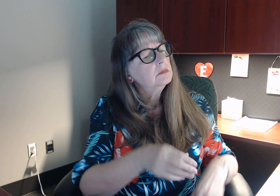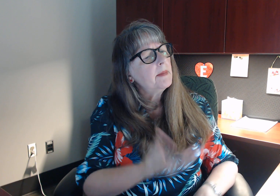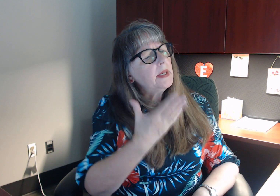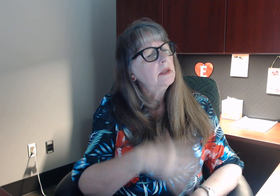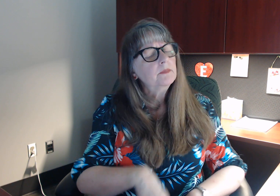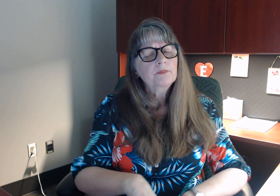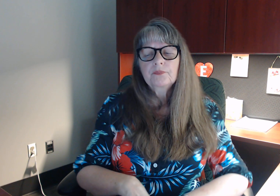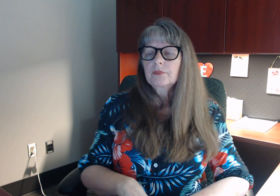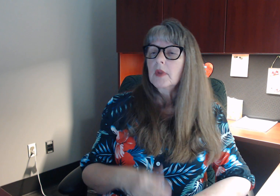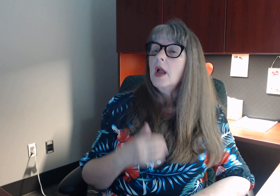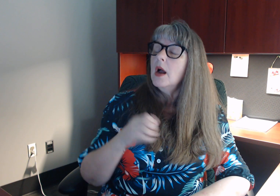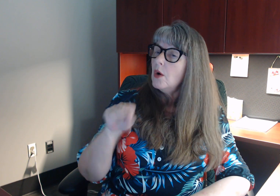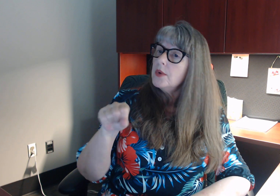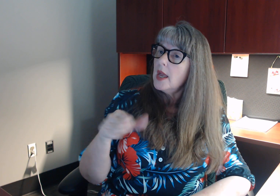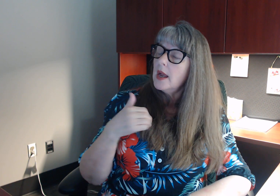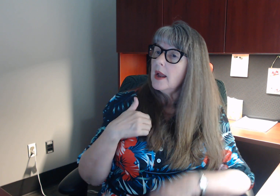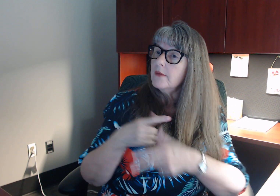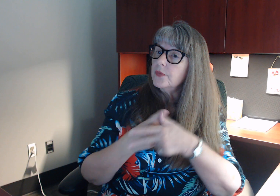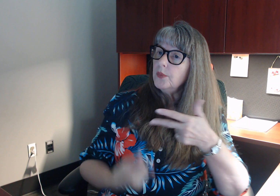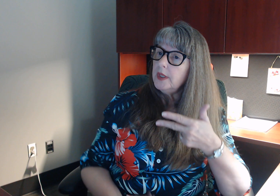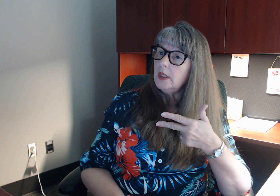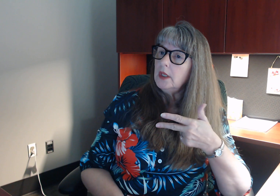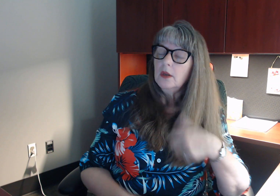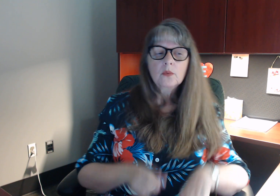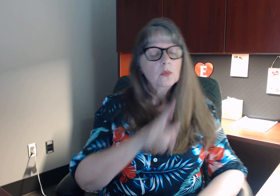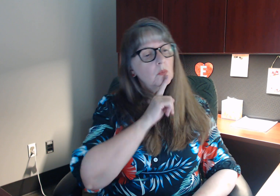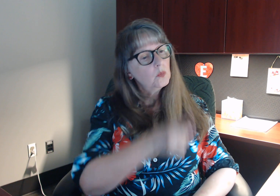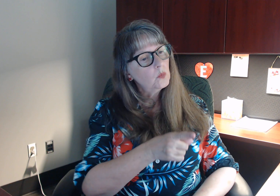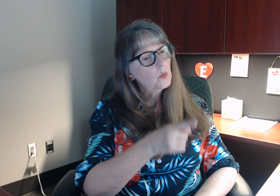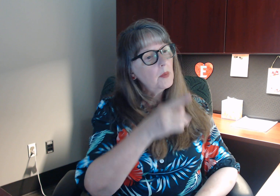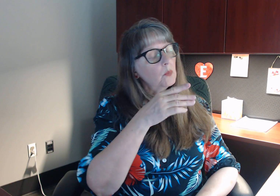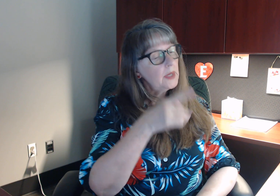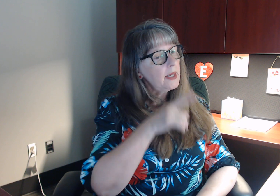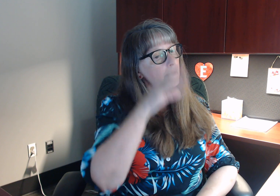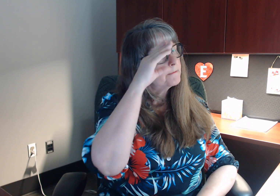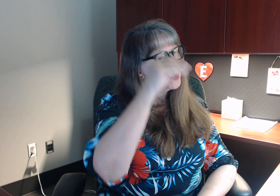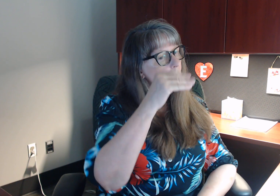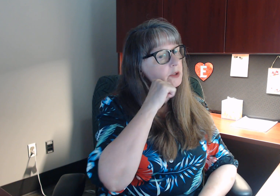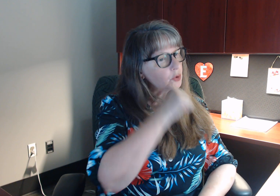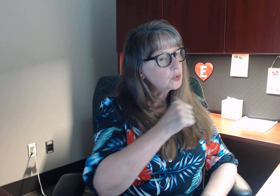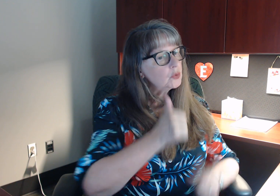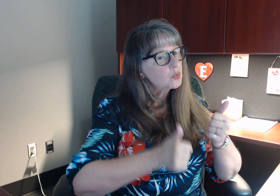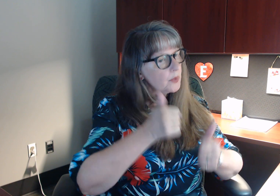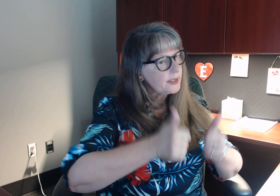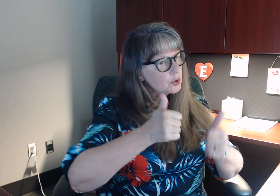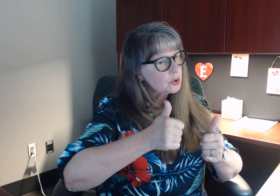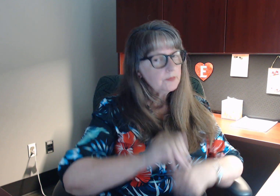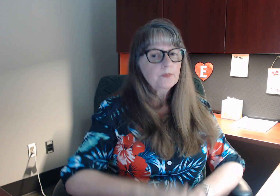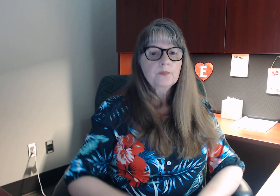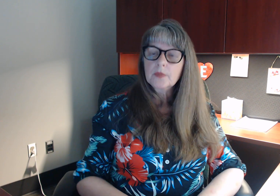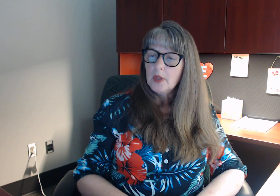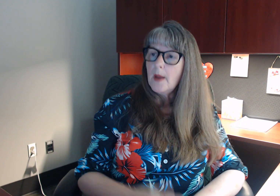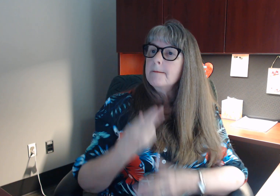many? Oh yeah, I have 3. Really? Boys, girls, which?